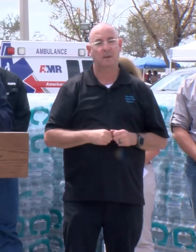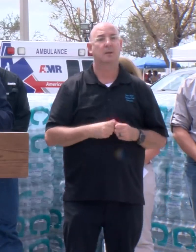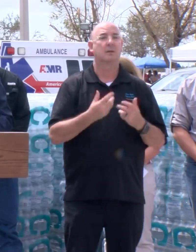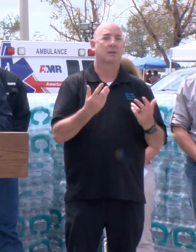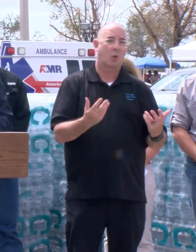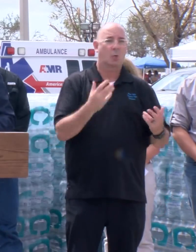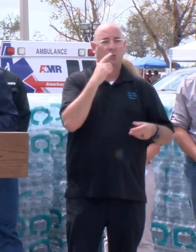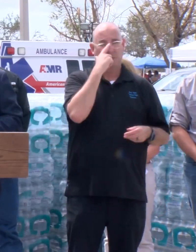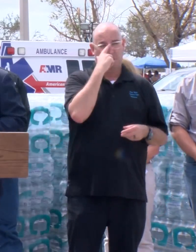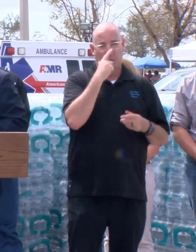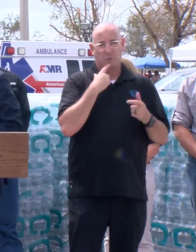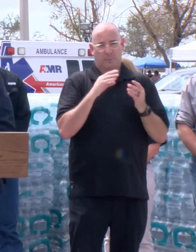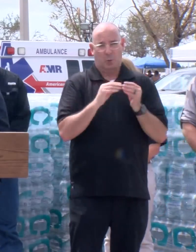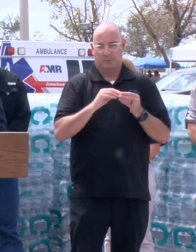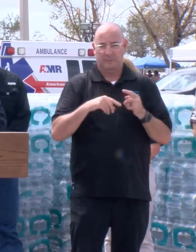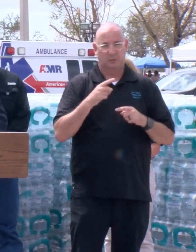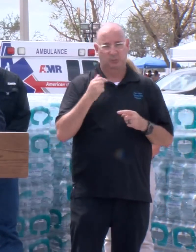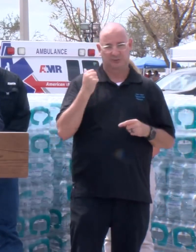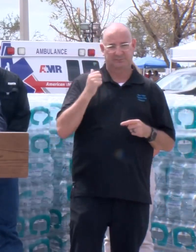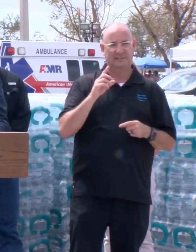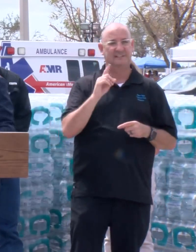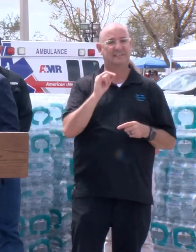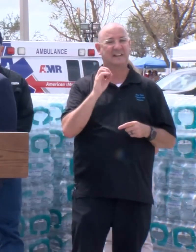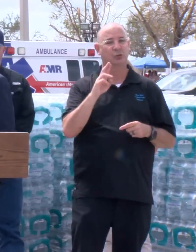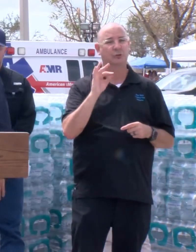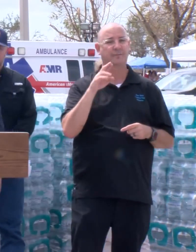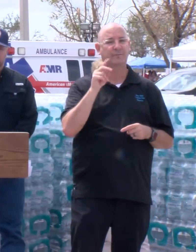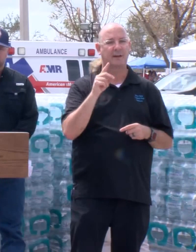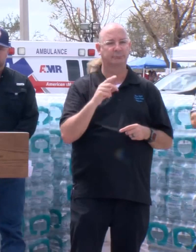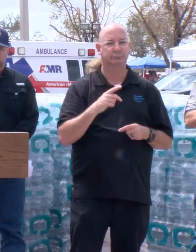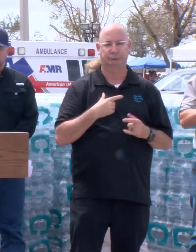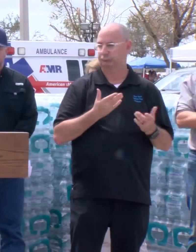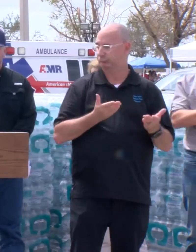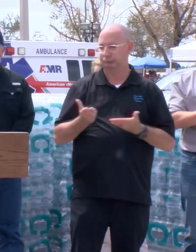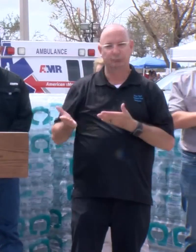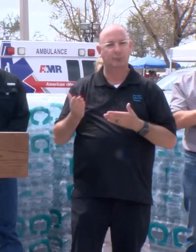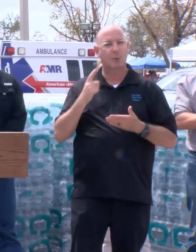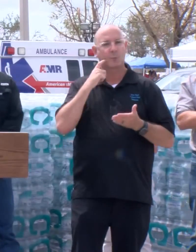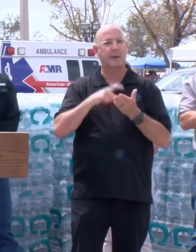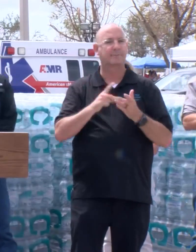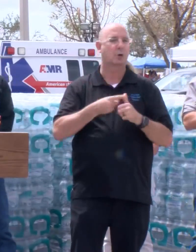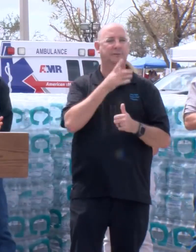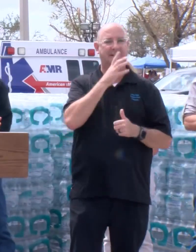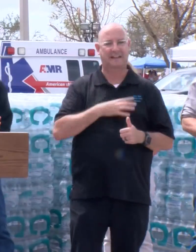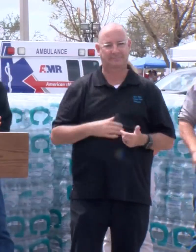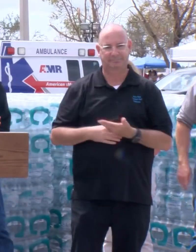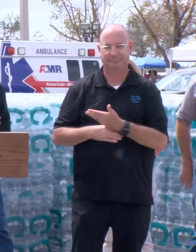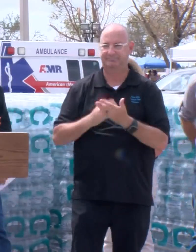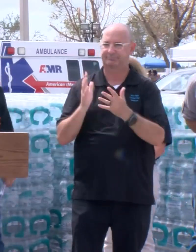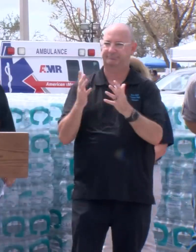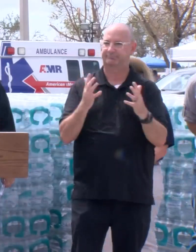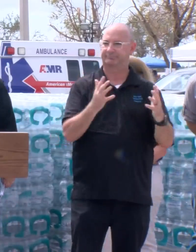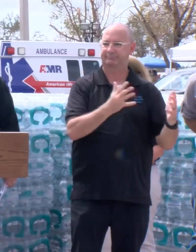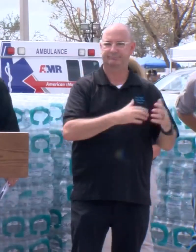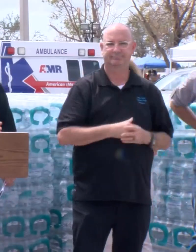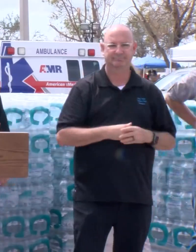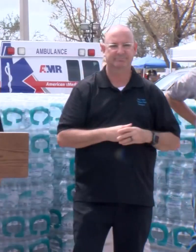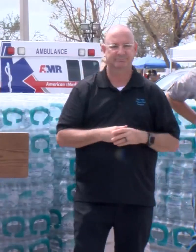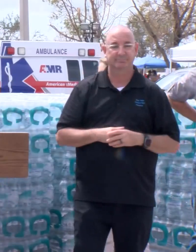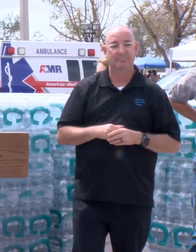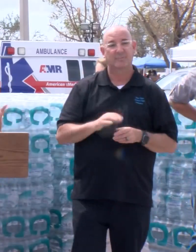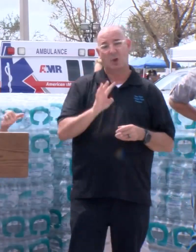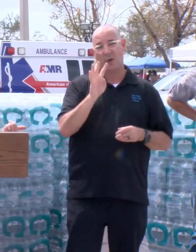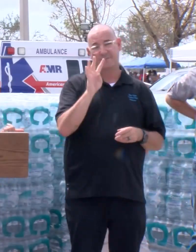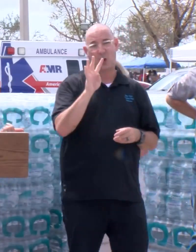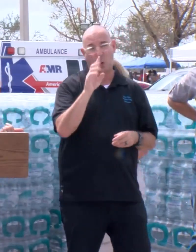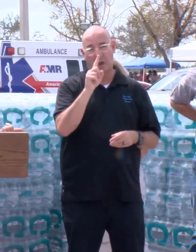recognize our First Lady. Well, I'll just say of that $41 million that we've raised so